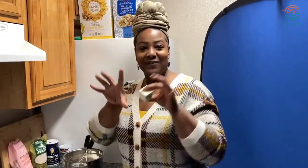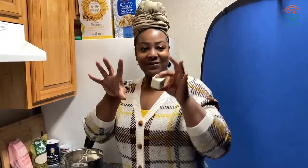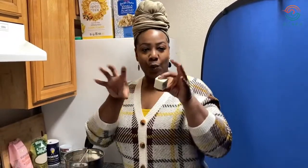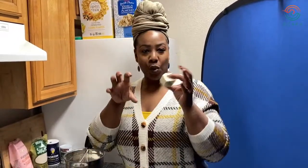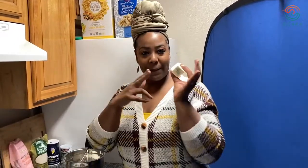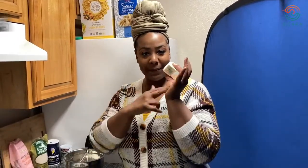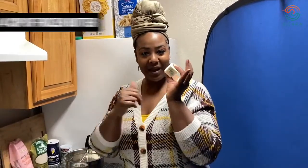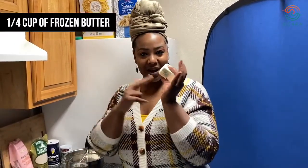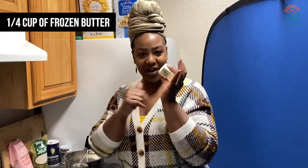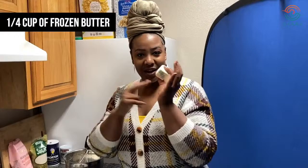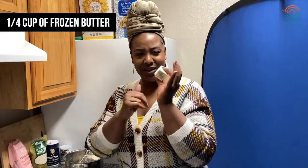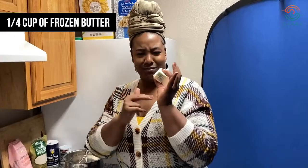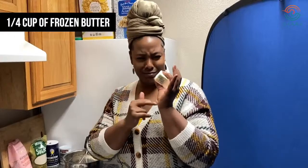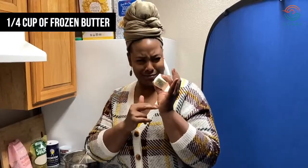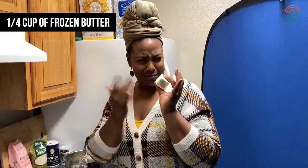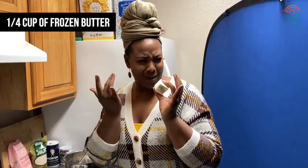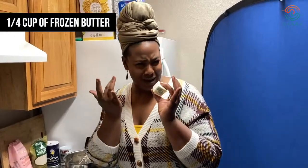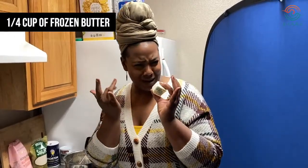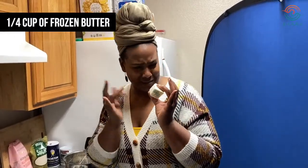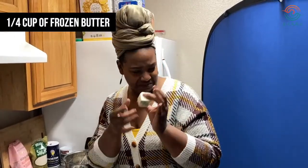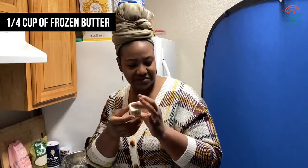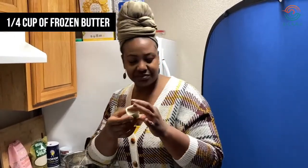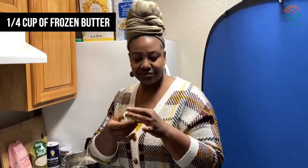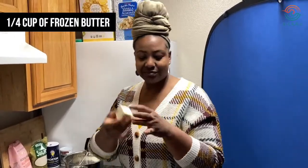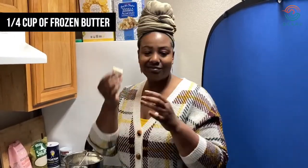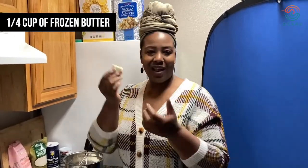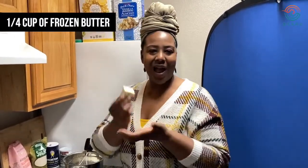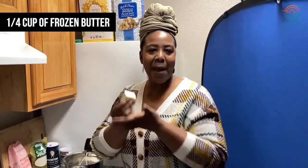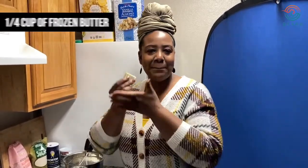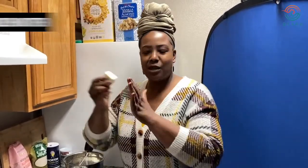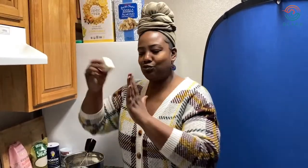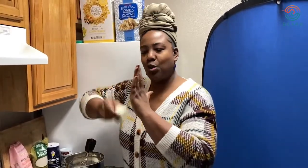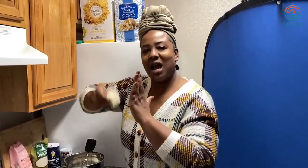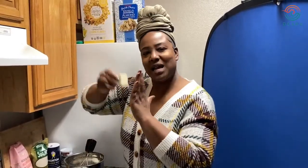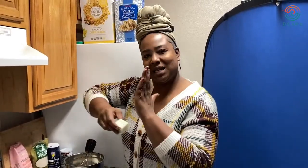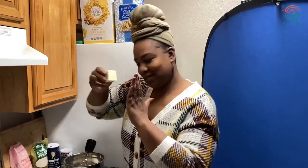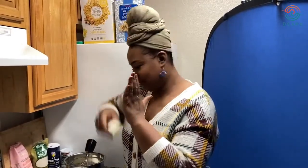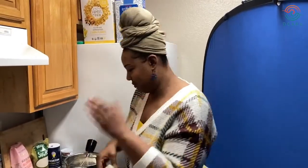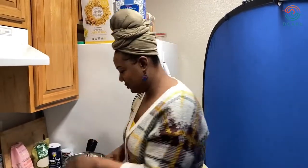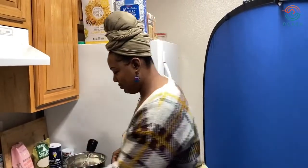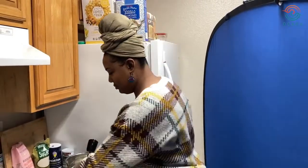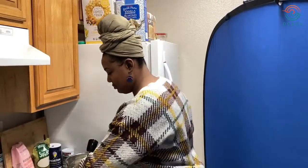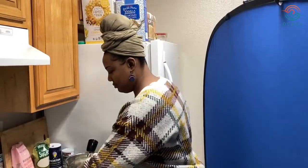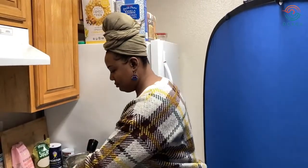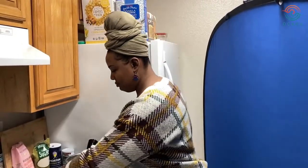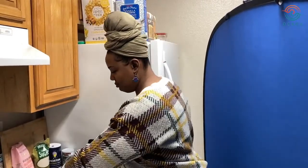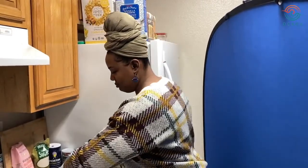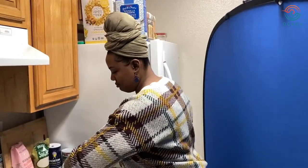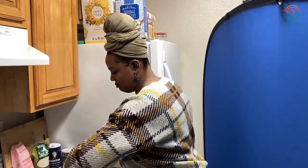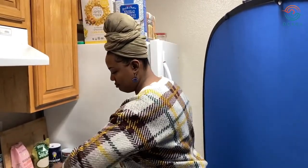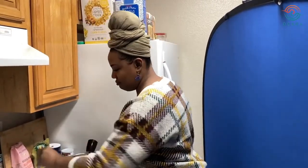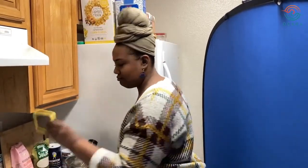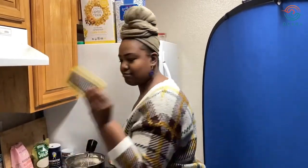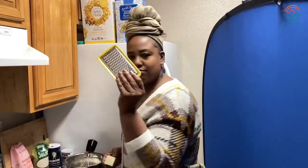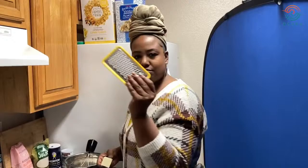is getting 1/4 cup of frozen butter. Why does it need to be frozen? It'll help with shredding the butter.